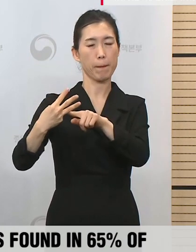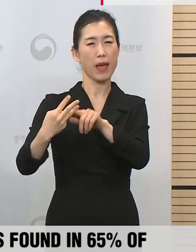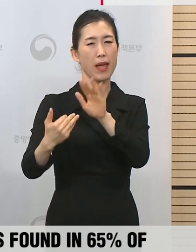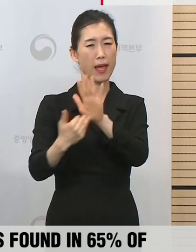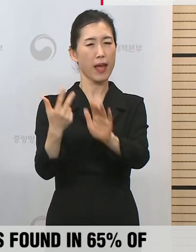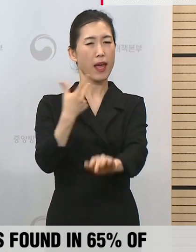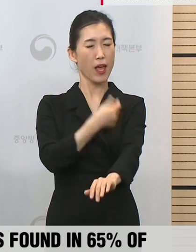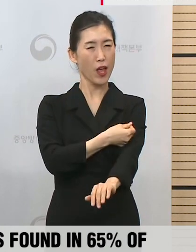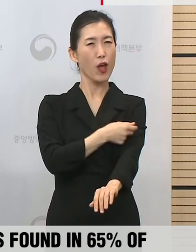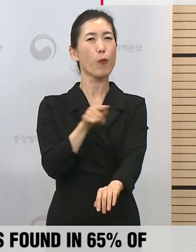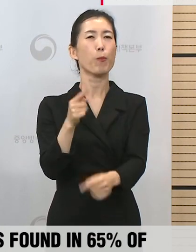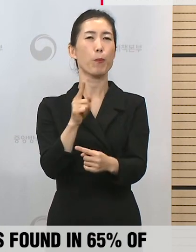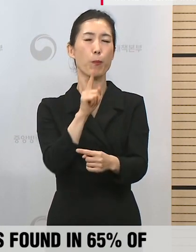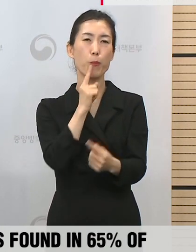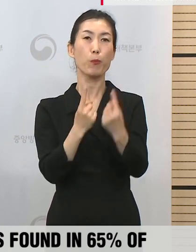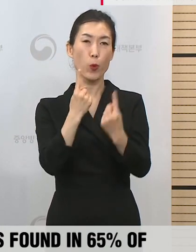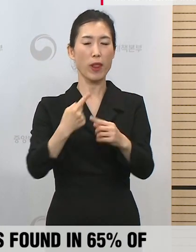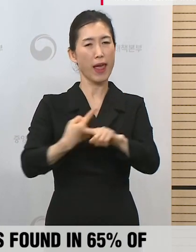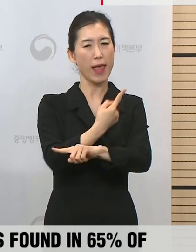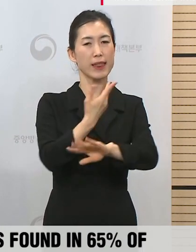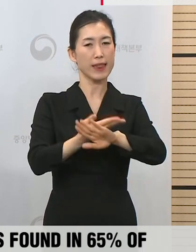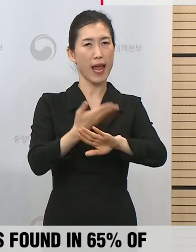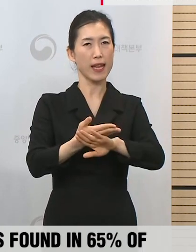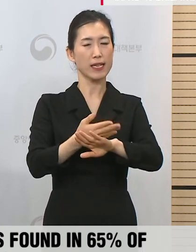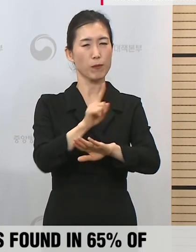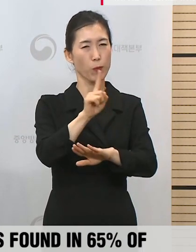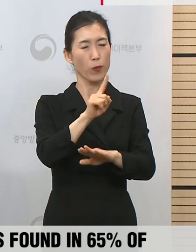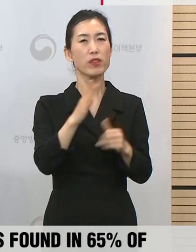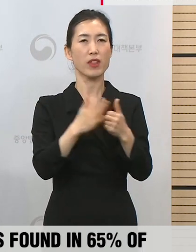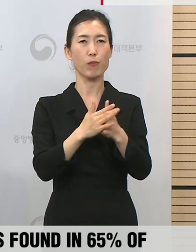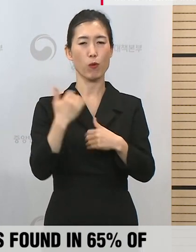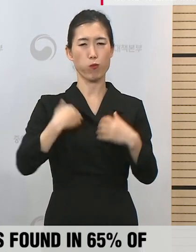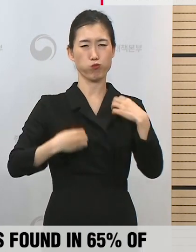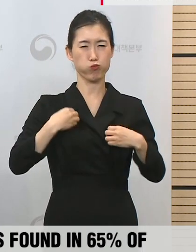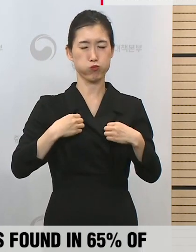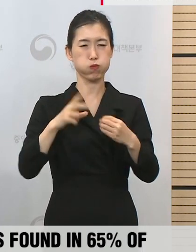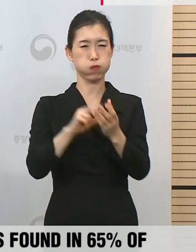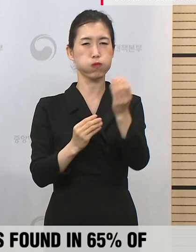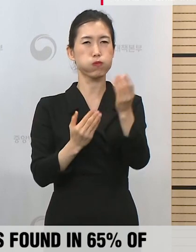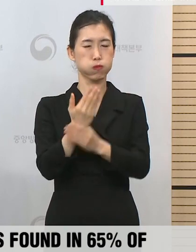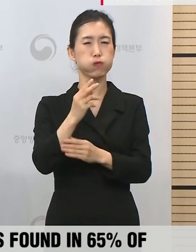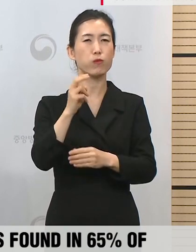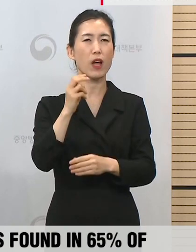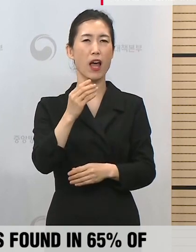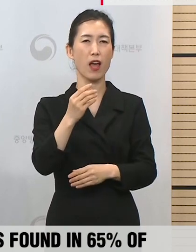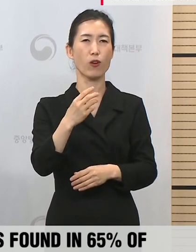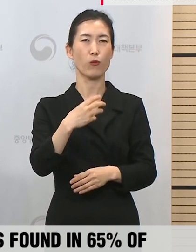57 cases, we see that 53 cases were